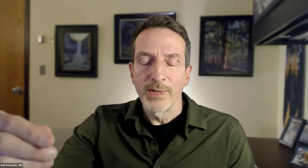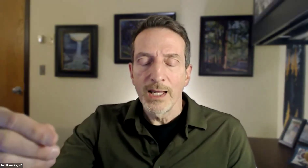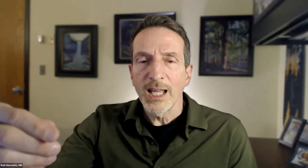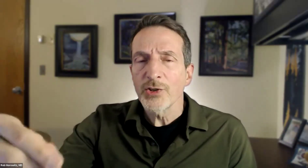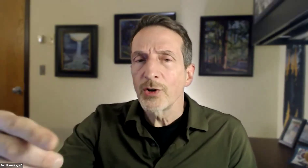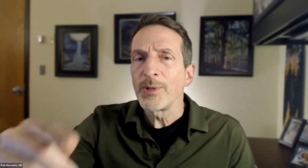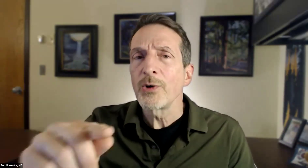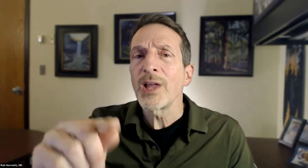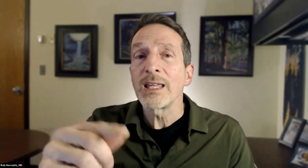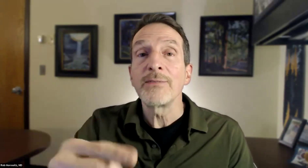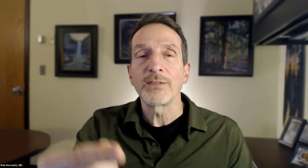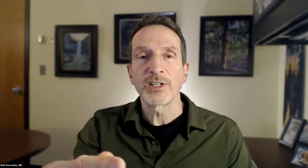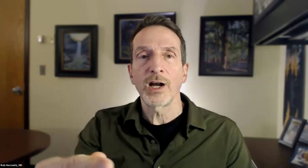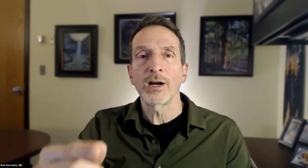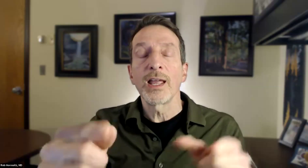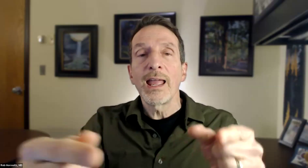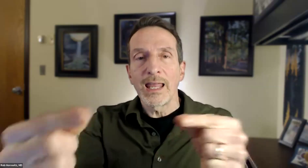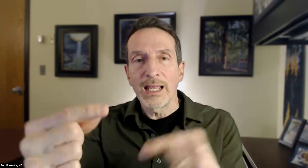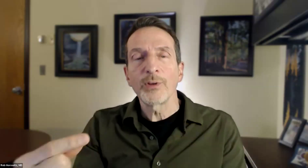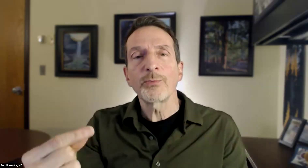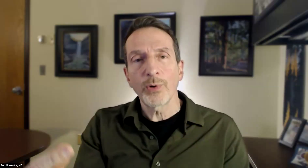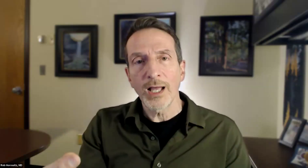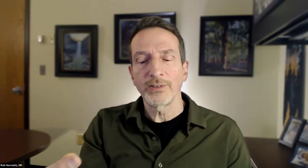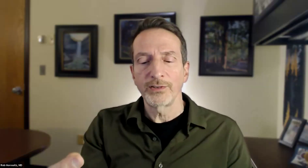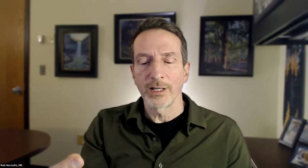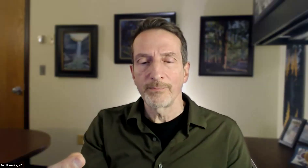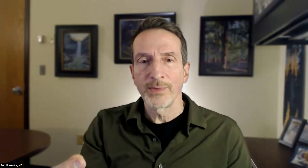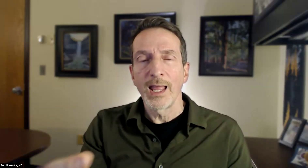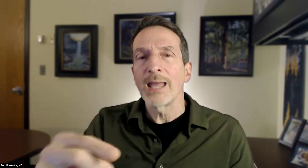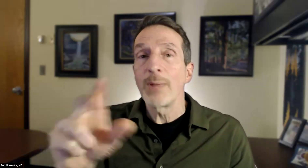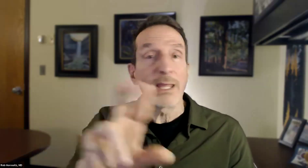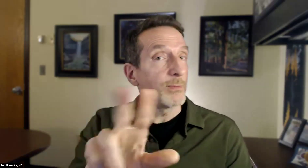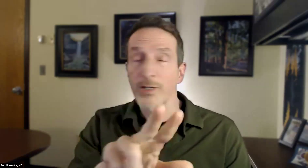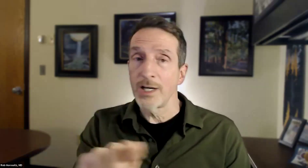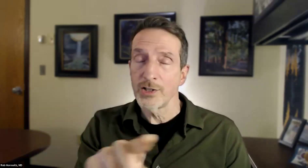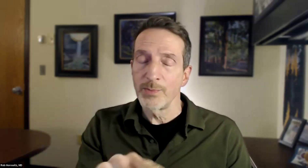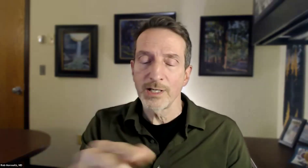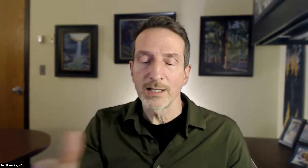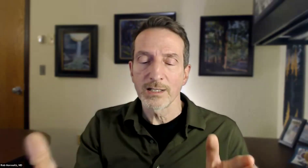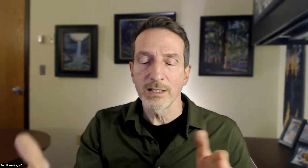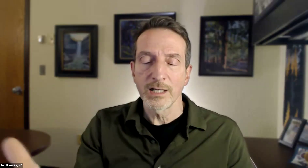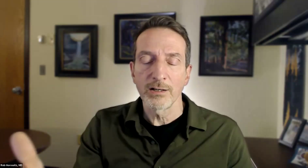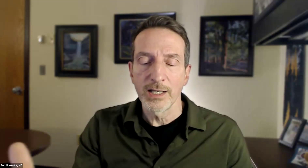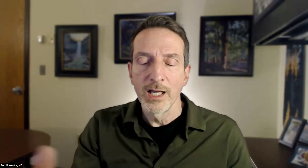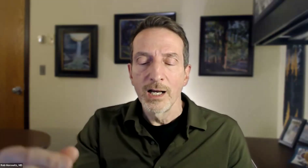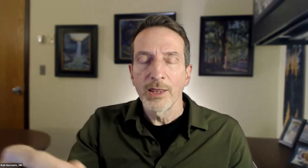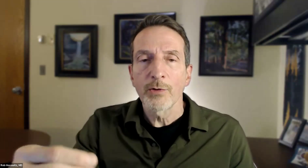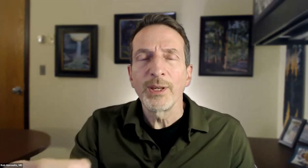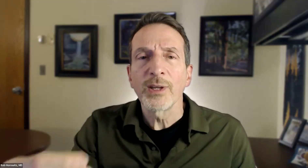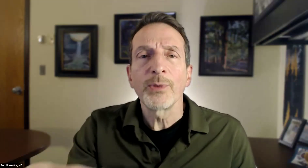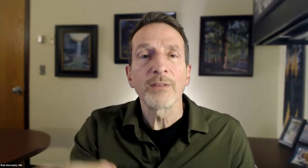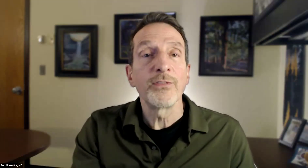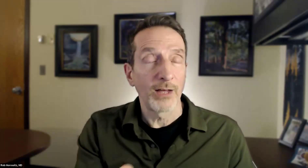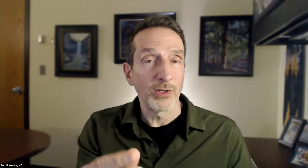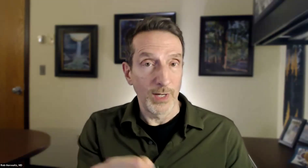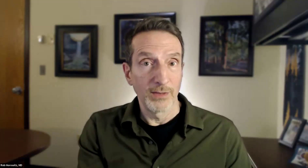um, it's going to be okay even if it's hard. And with processing and maybe more sessions, but not necessarily. There